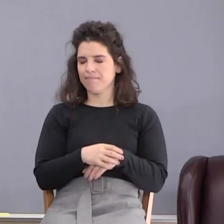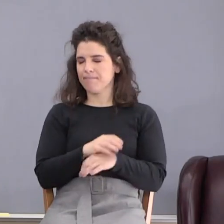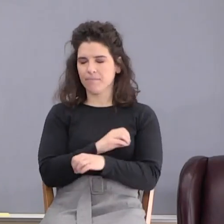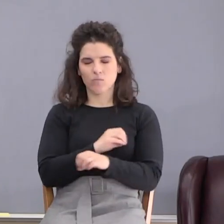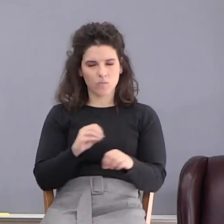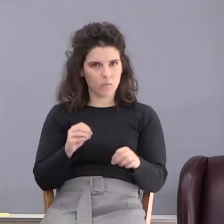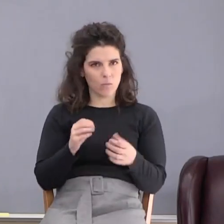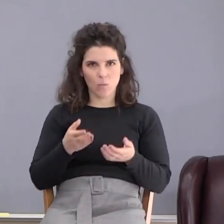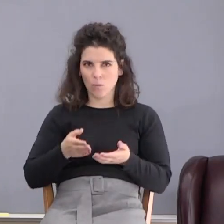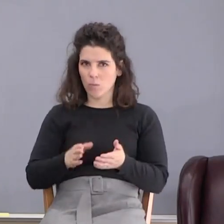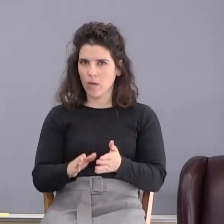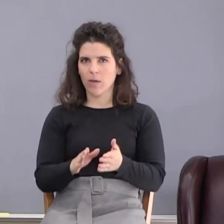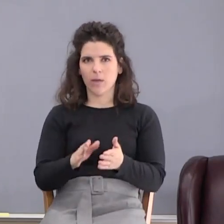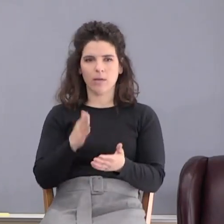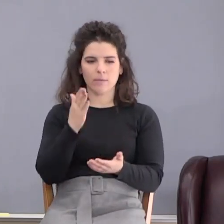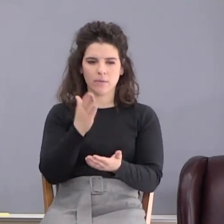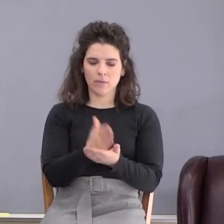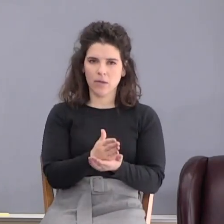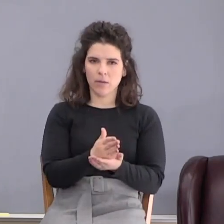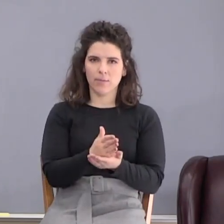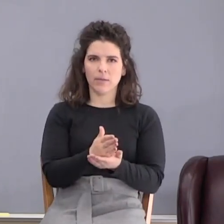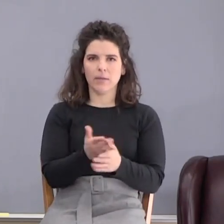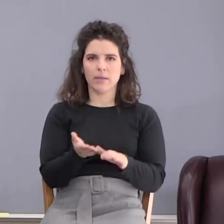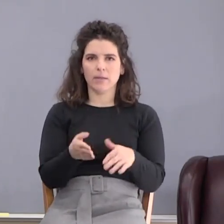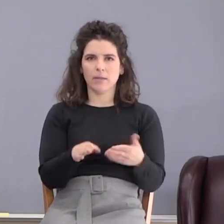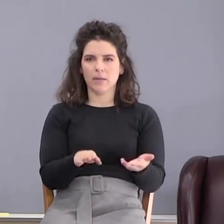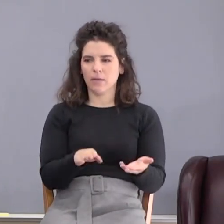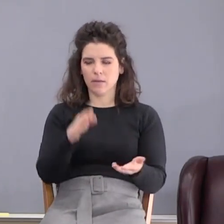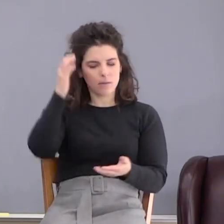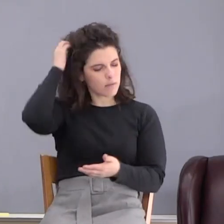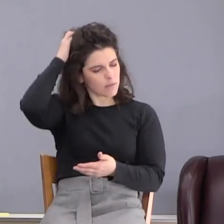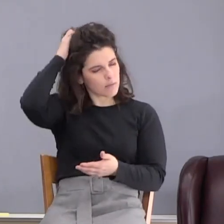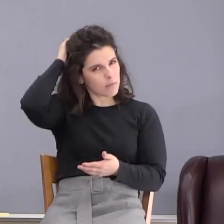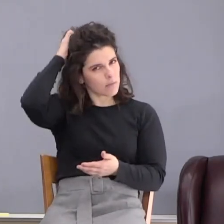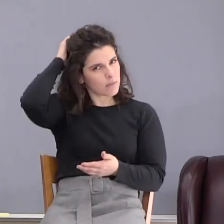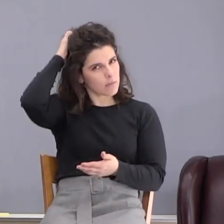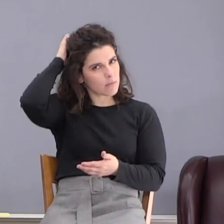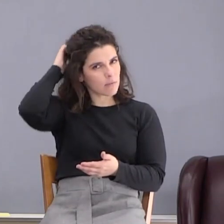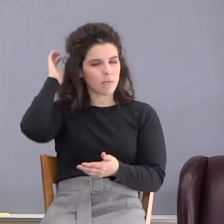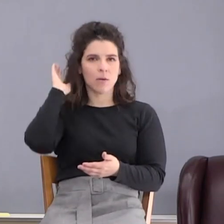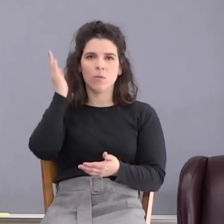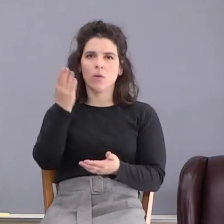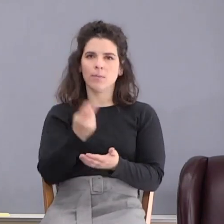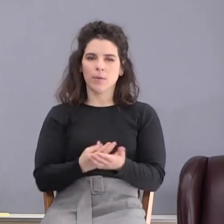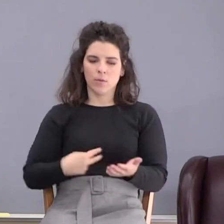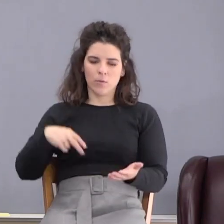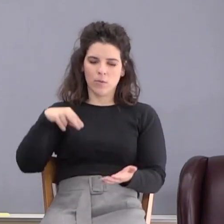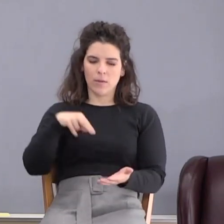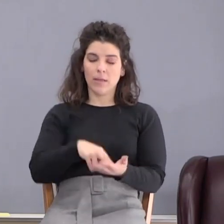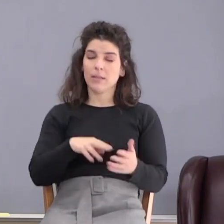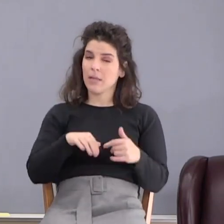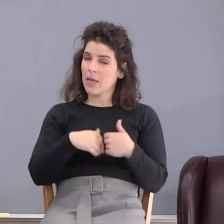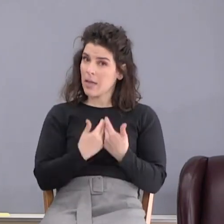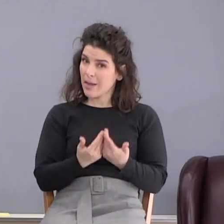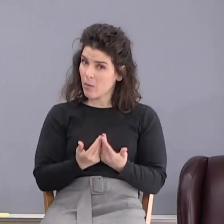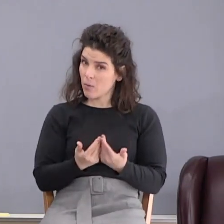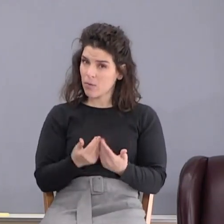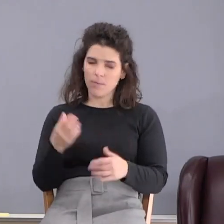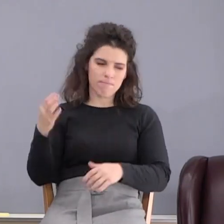no means of stopping death. But it's going to be raised how? In